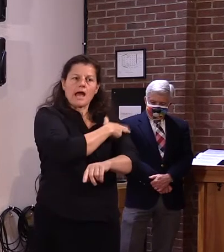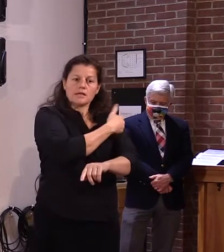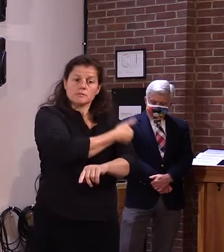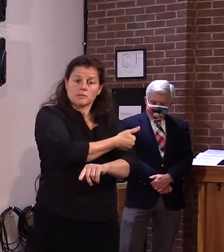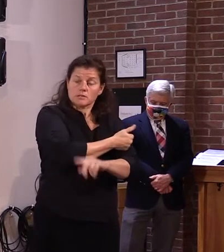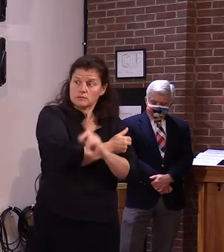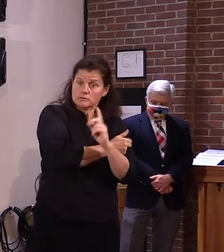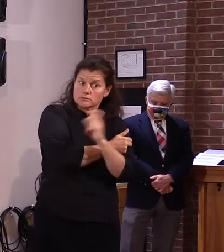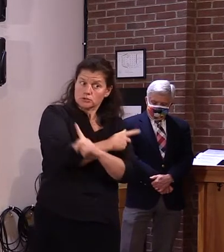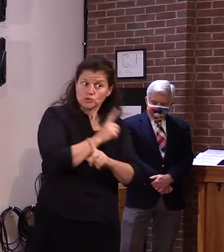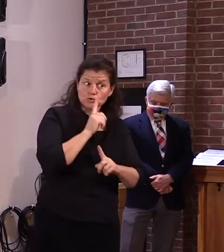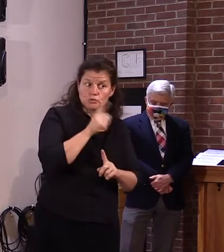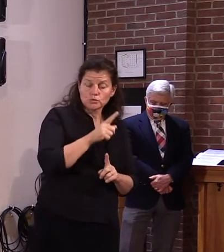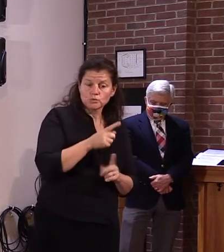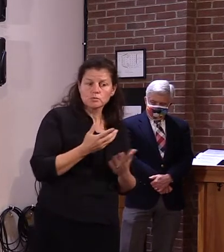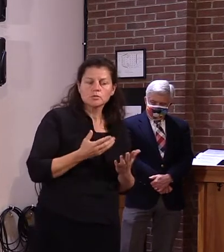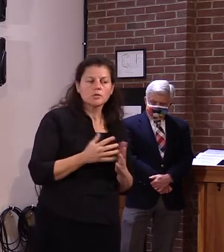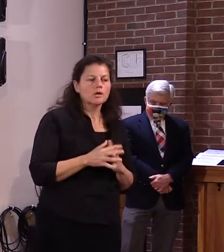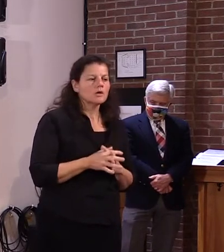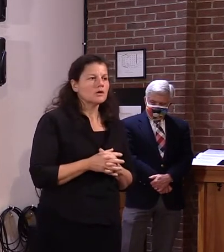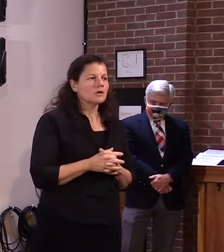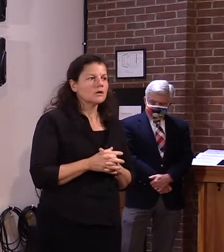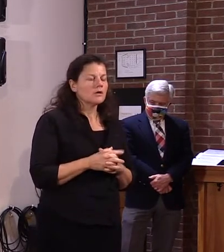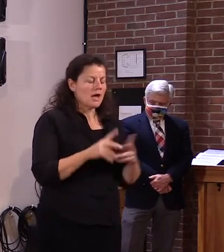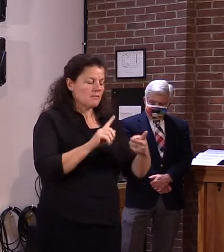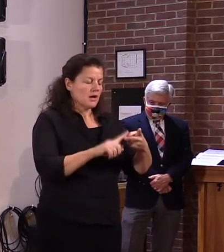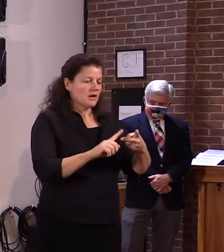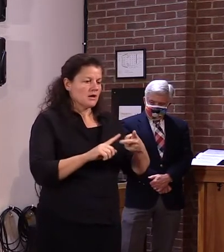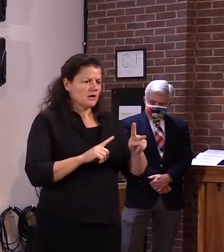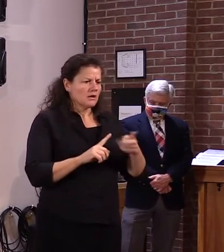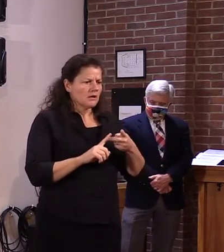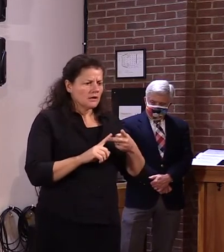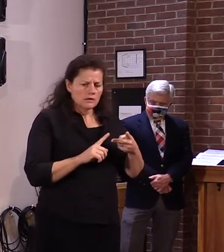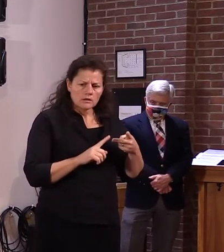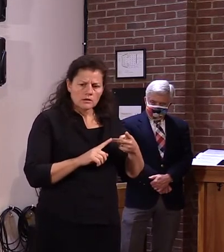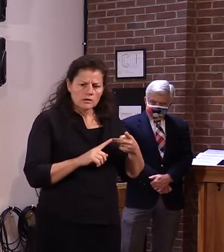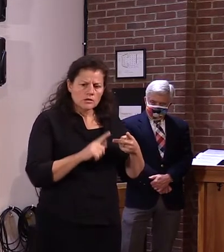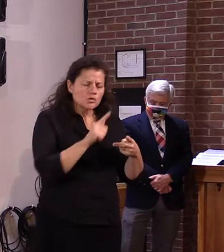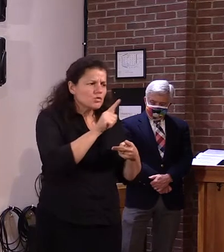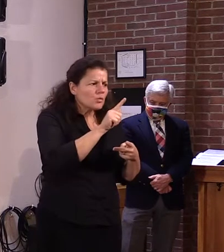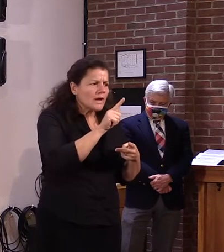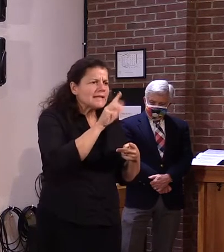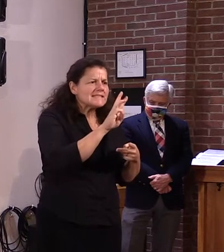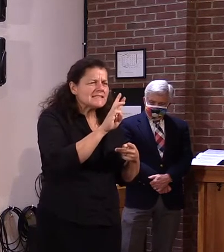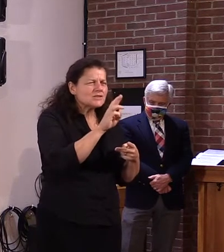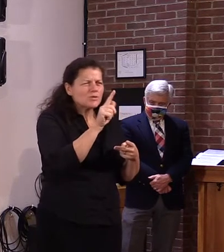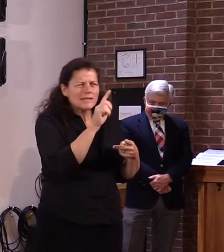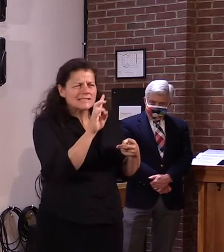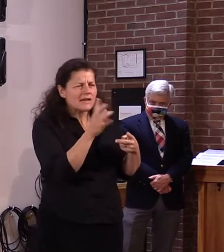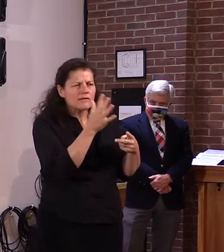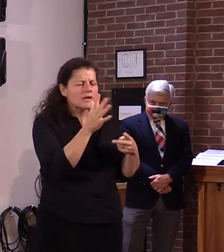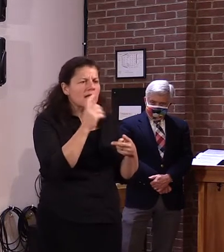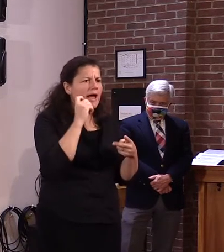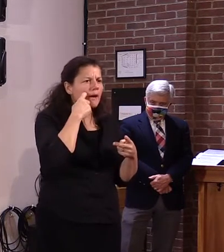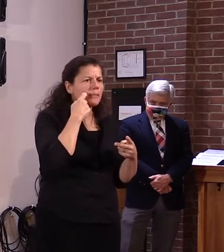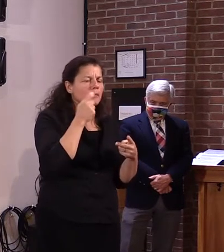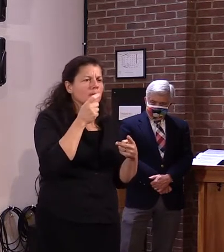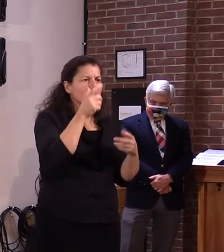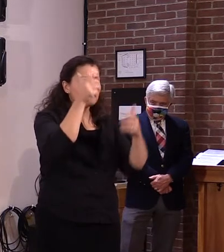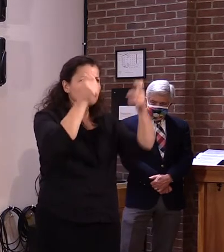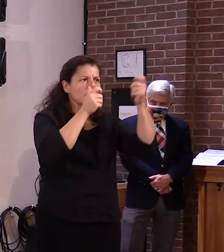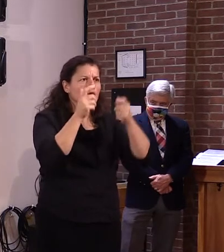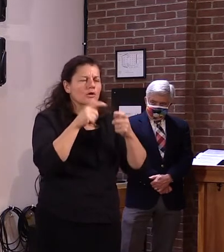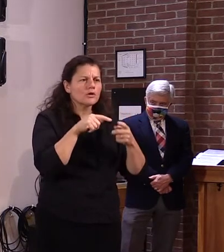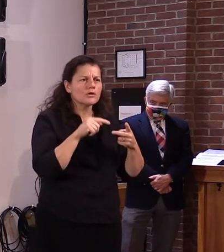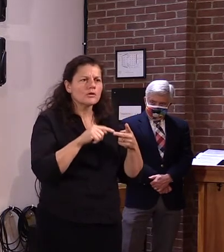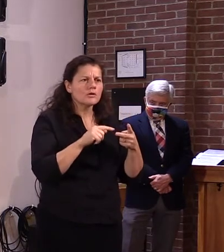these 26 or 27 apple pickers, Secretary Tebbs, is this neighbor